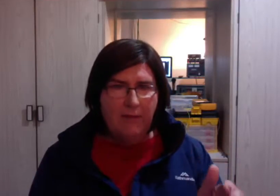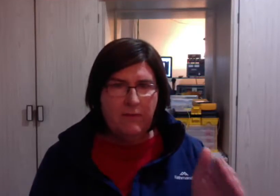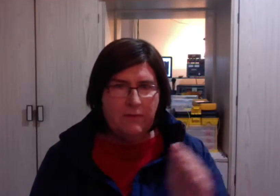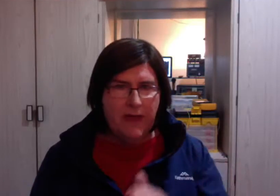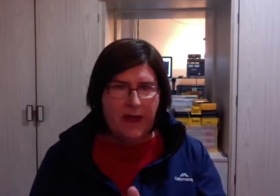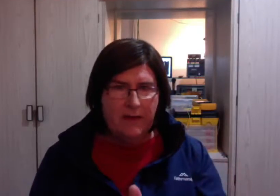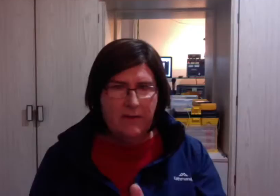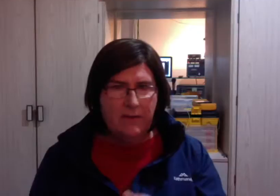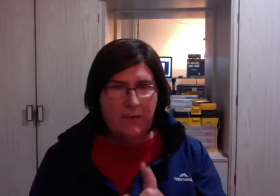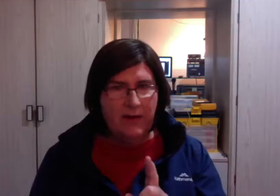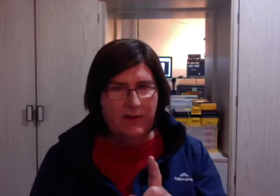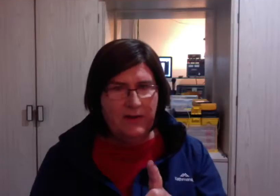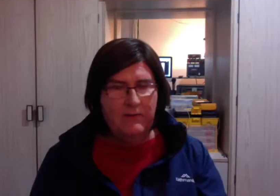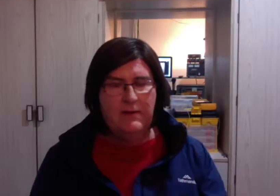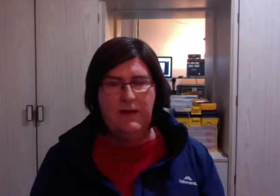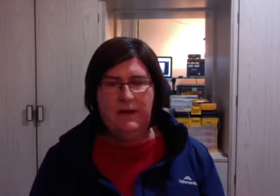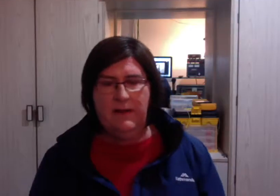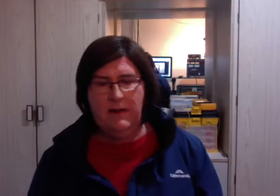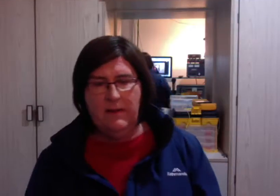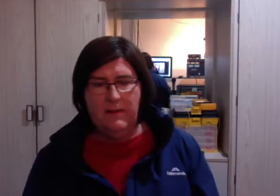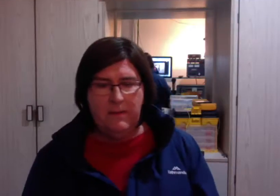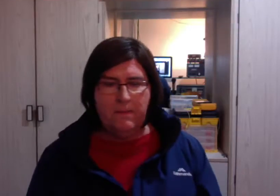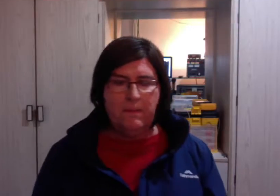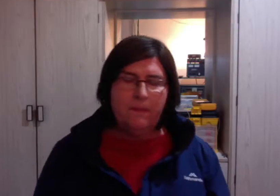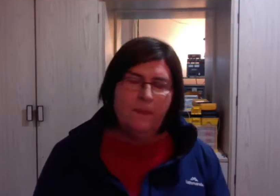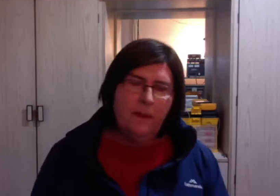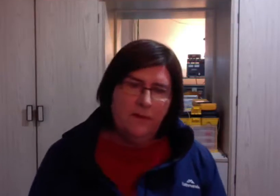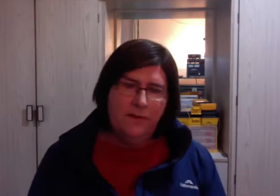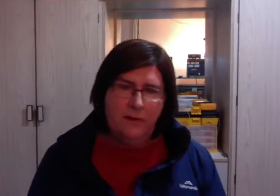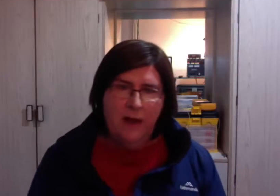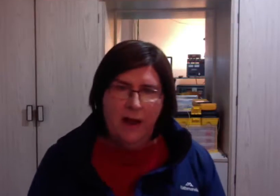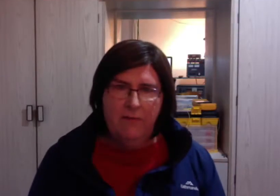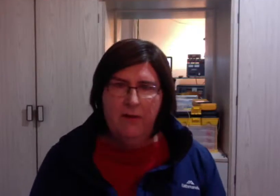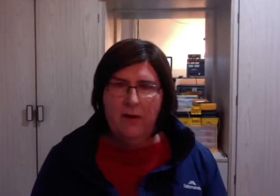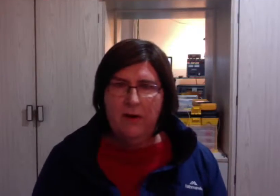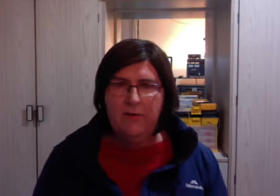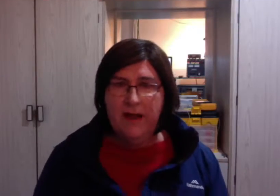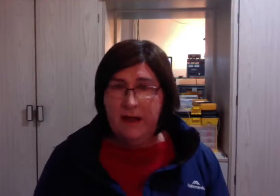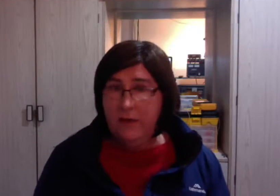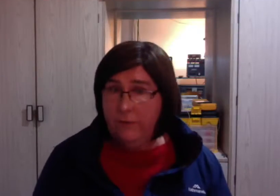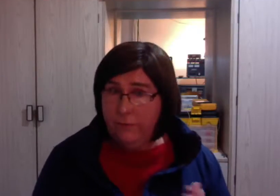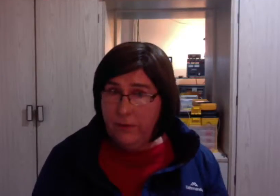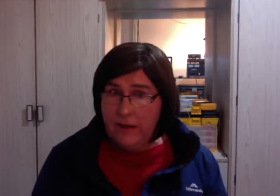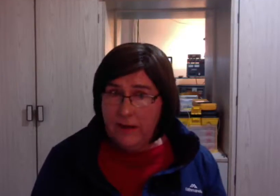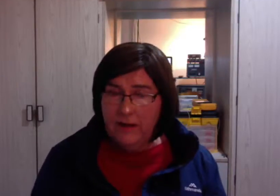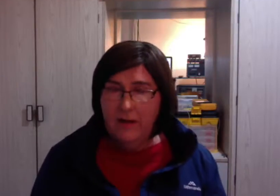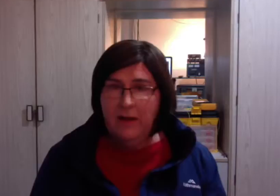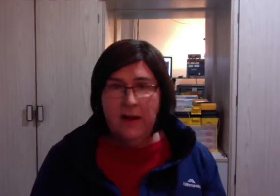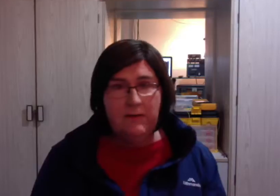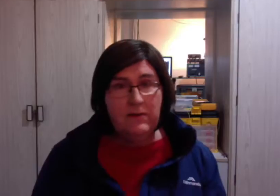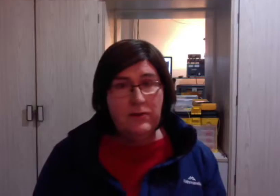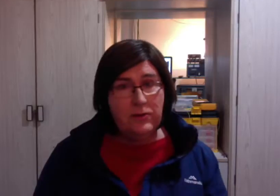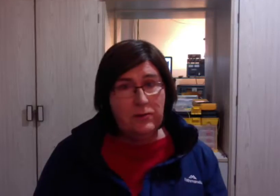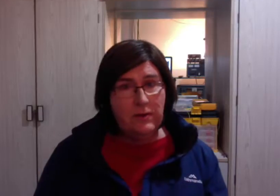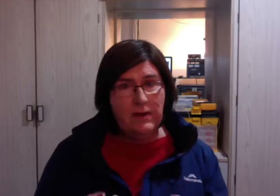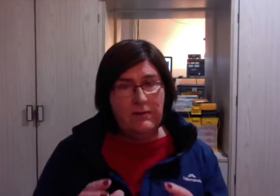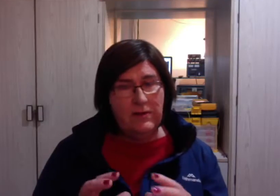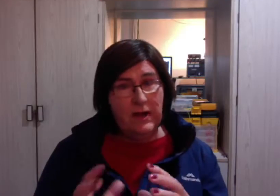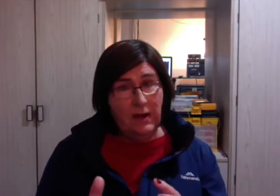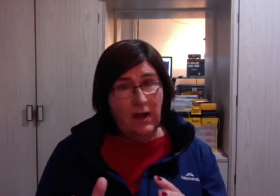of that plus a safety factor. So half of 80 is 40. And if you get a light